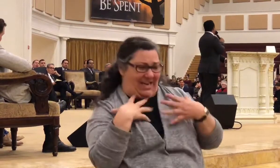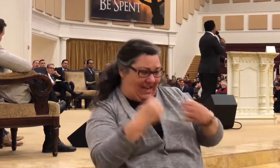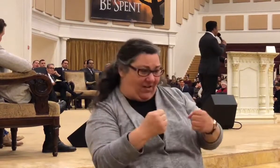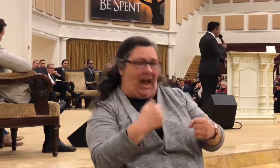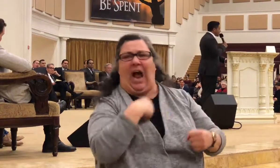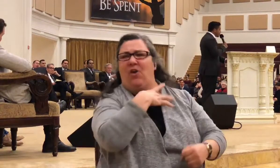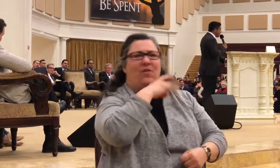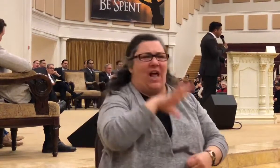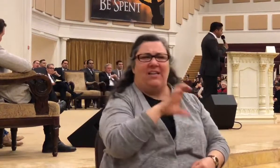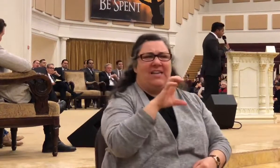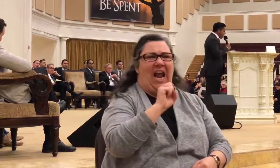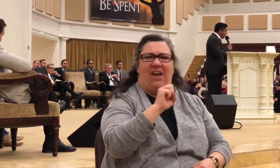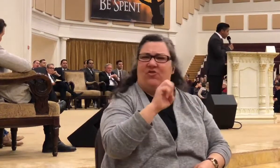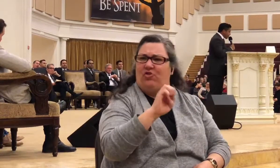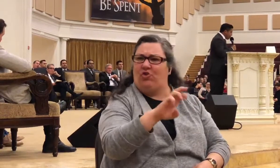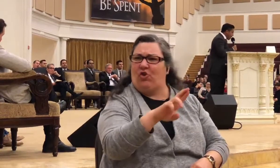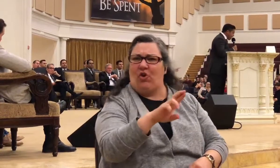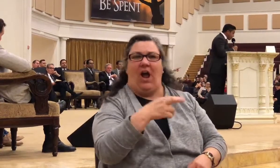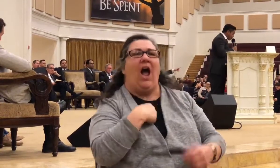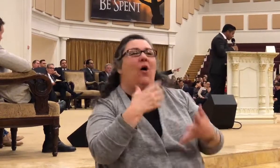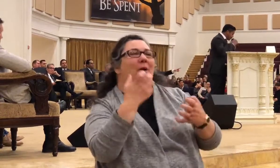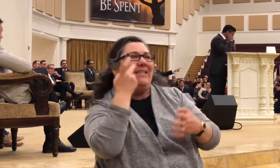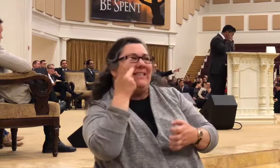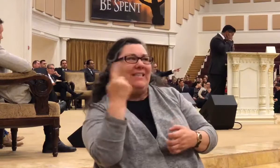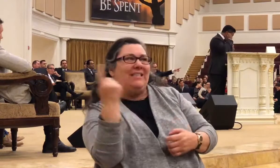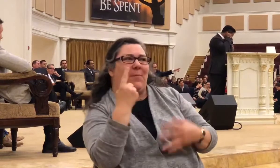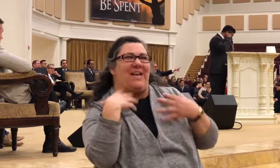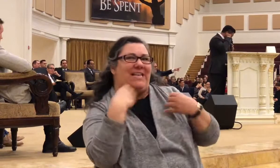either, so I'd like to see you do that for somebody.